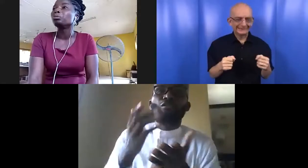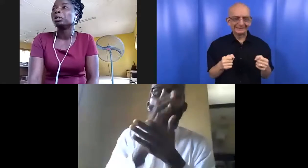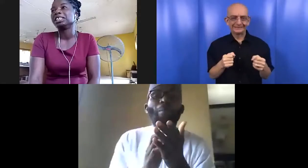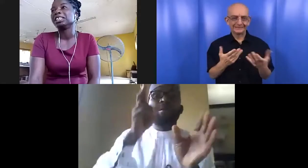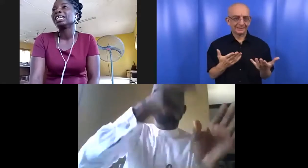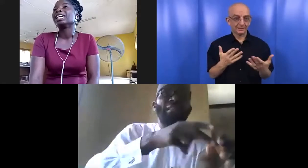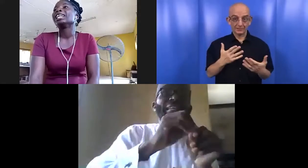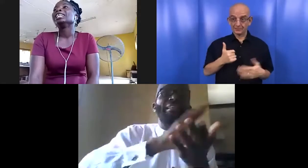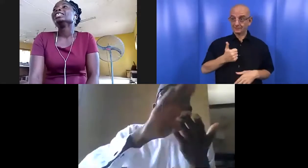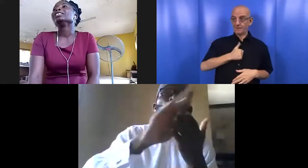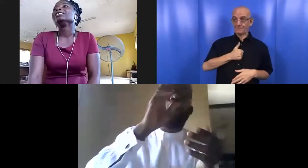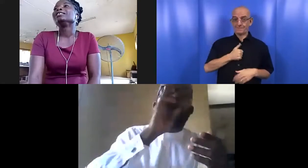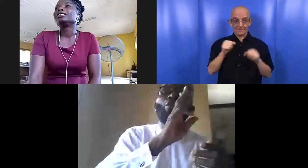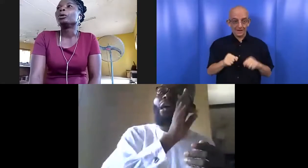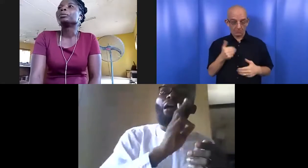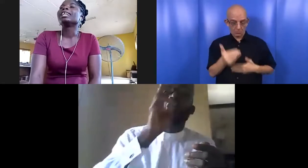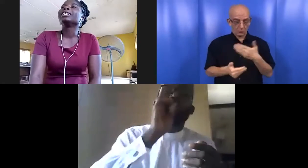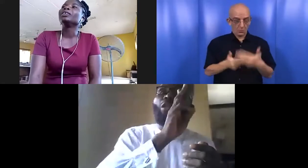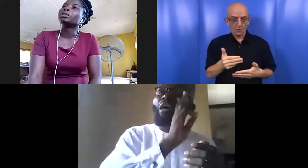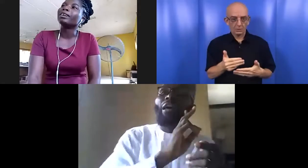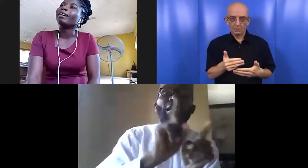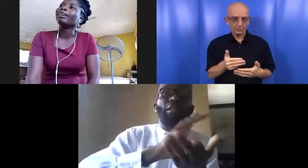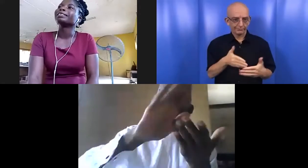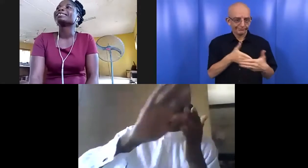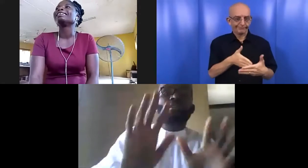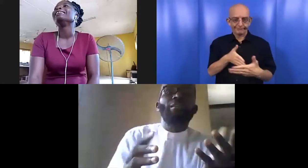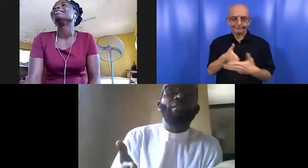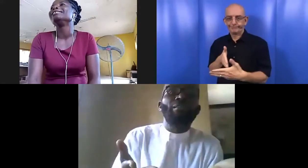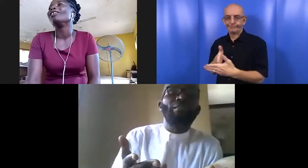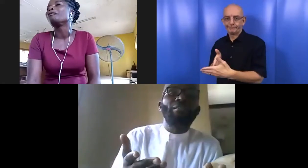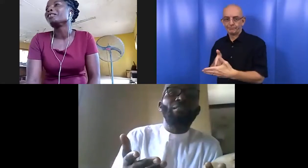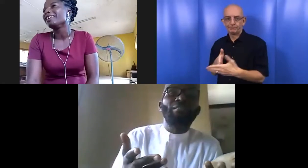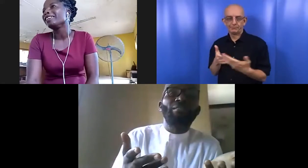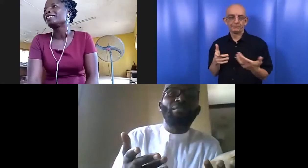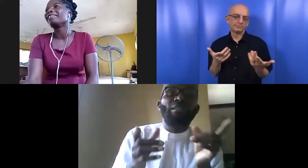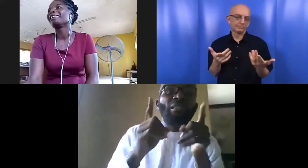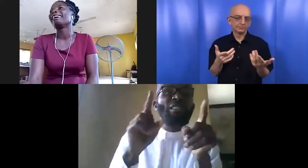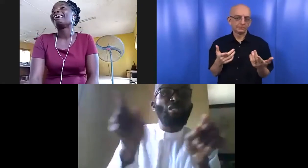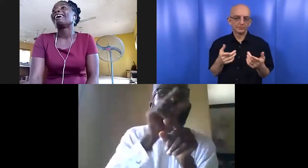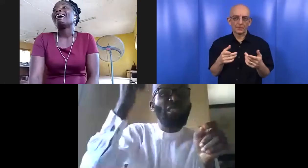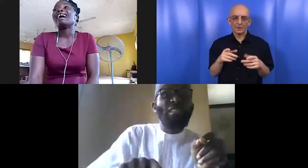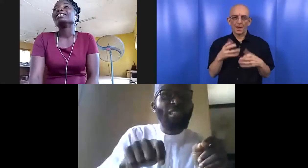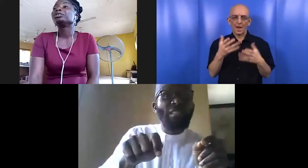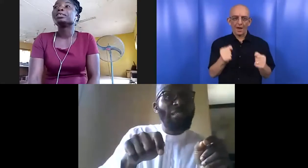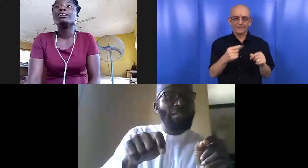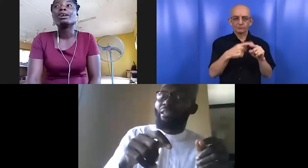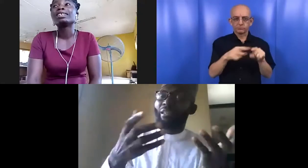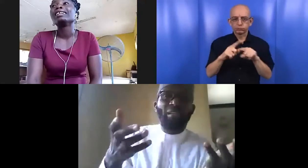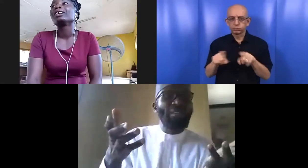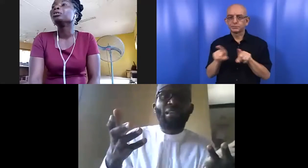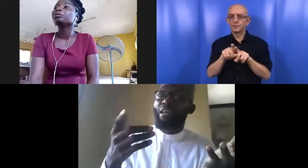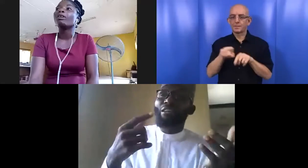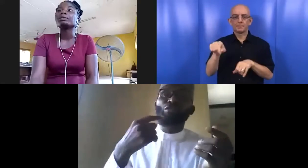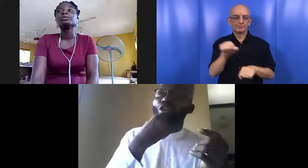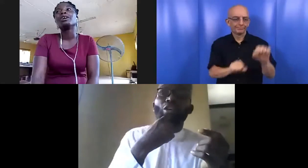earn little money. Some clean hotels, clean offices. And during the